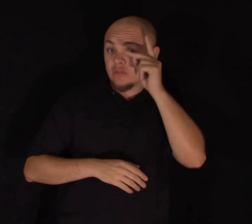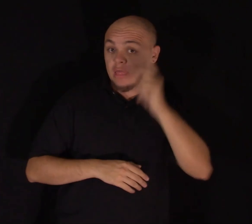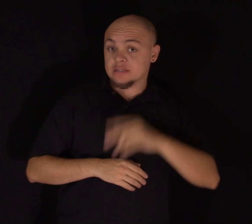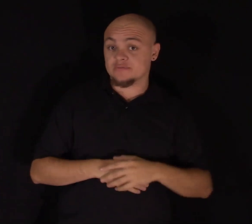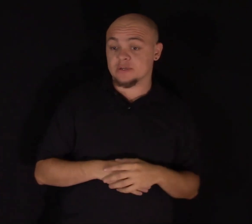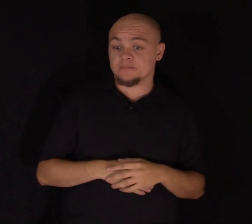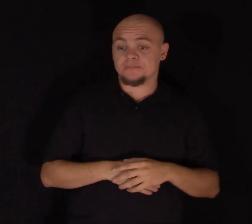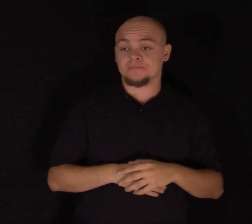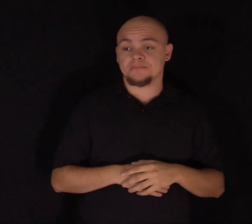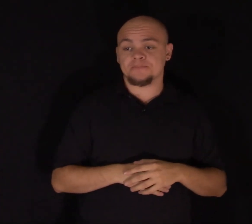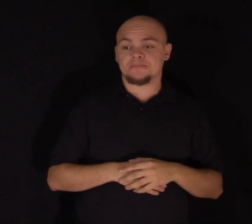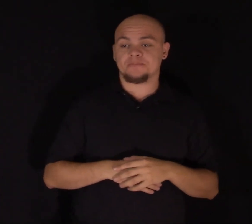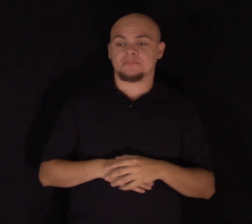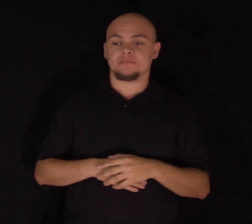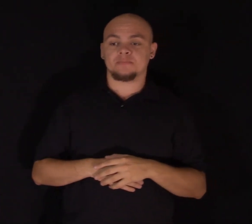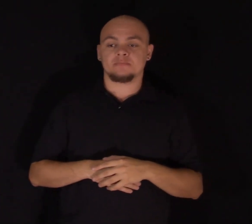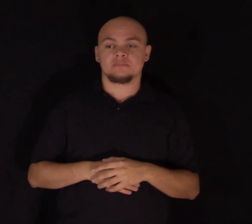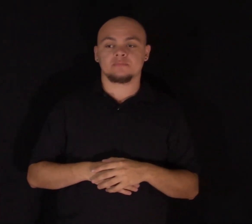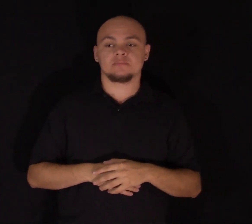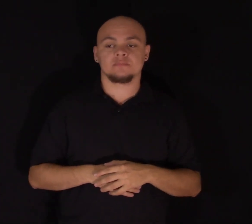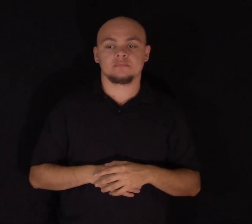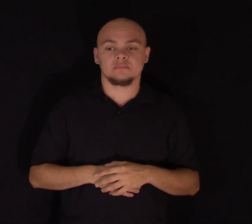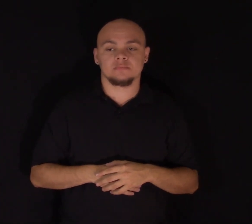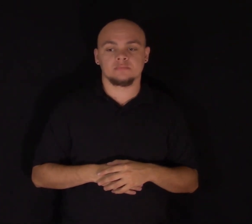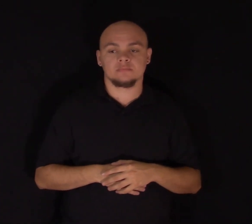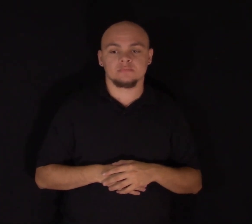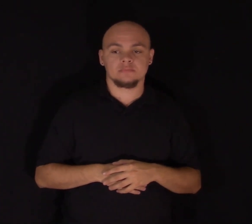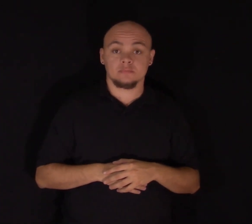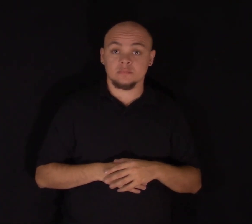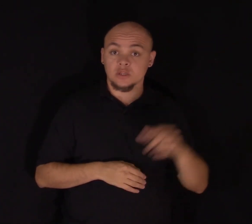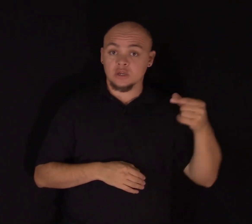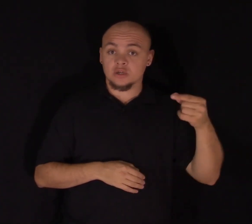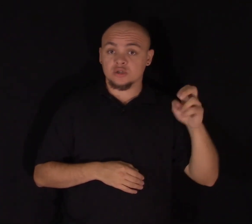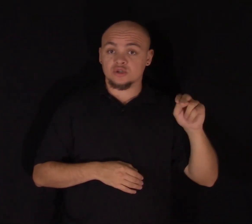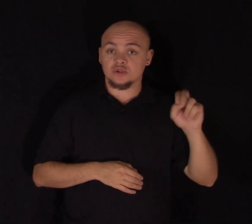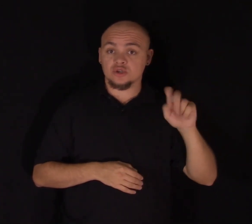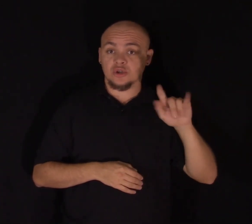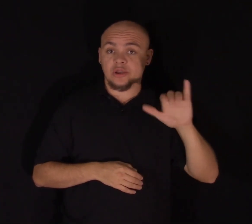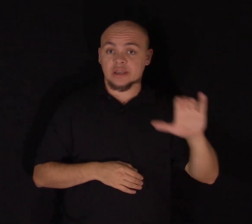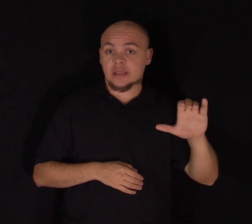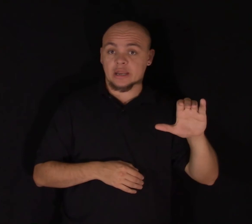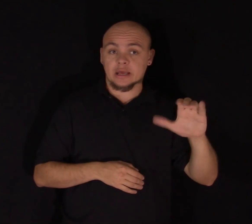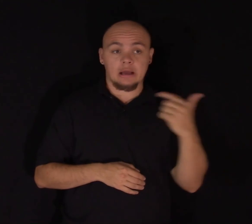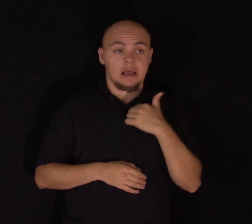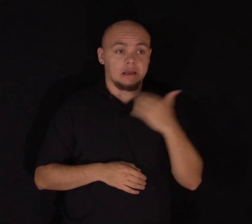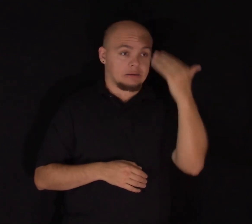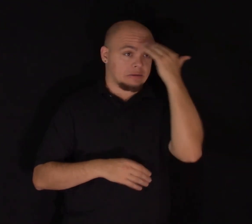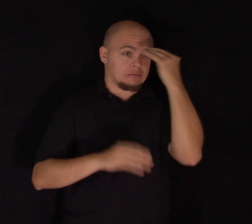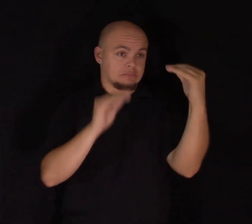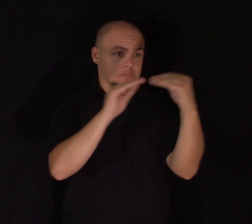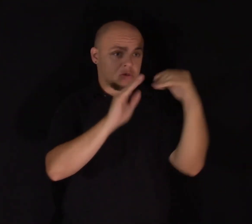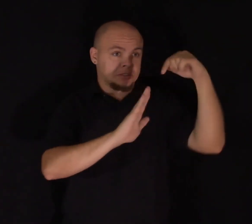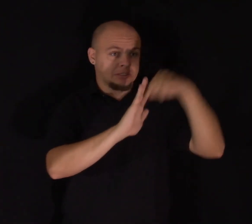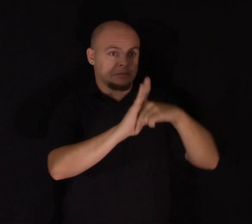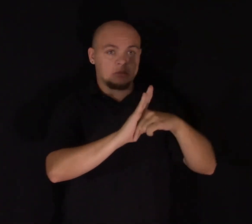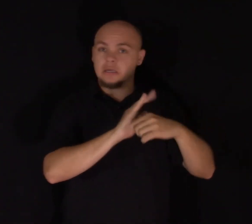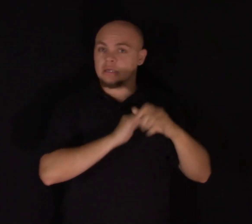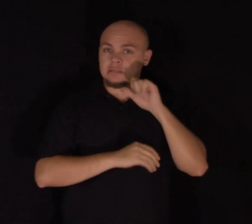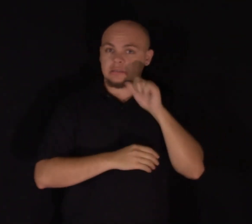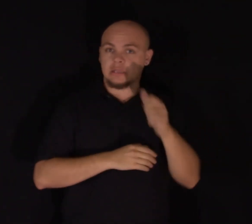I know more about it genetically. So it's less of an embodiment